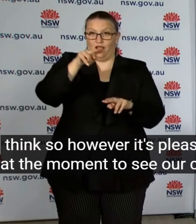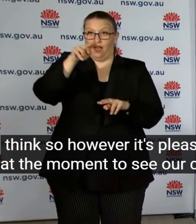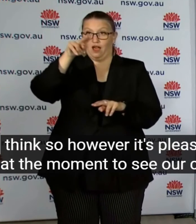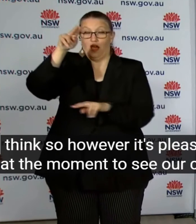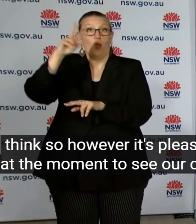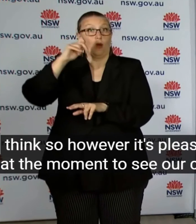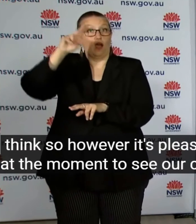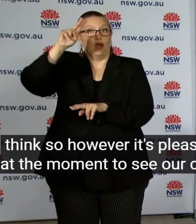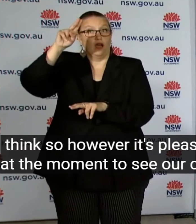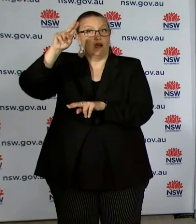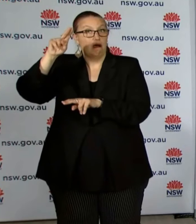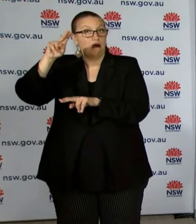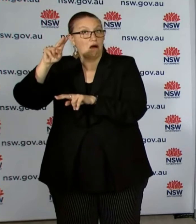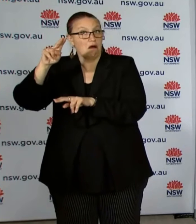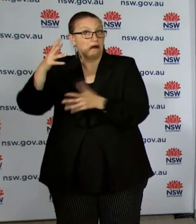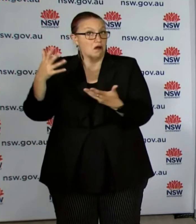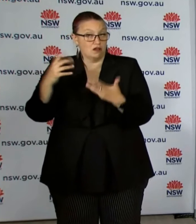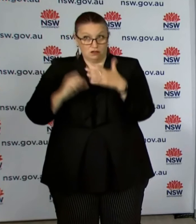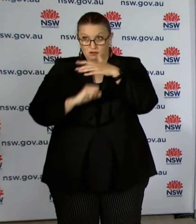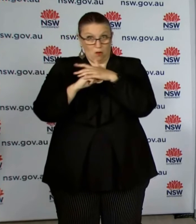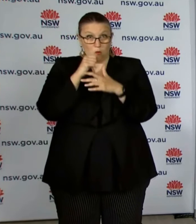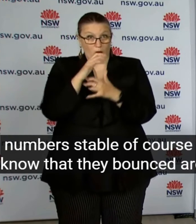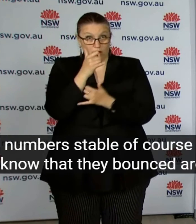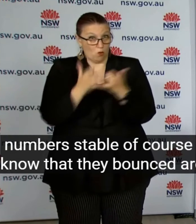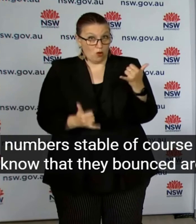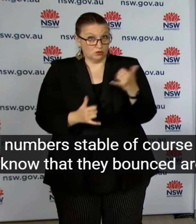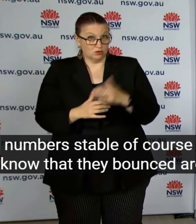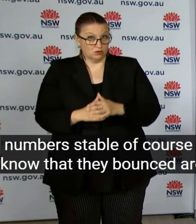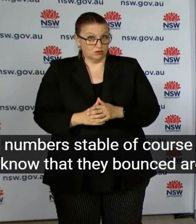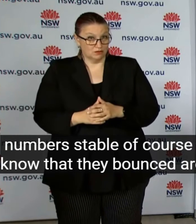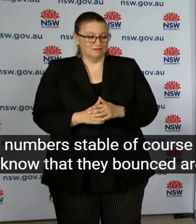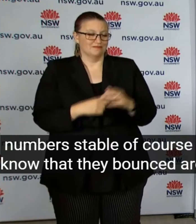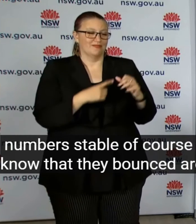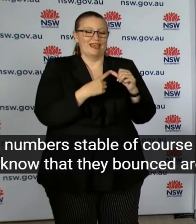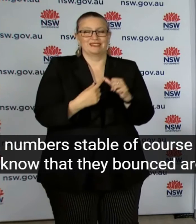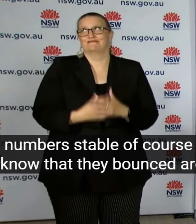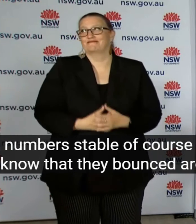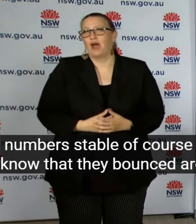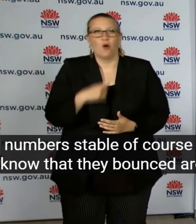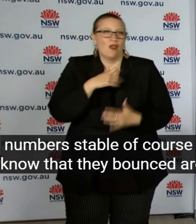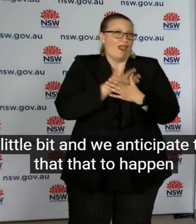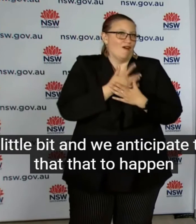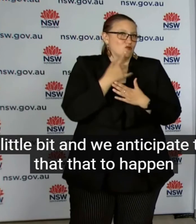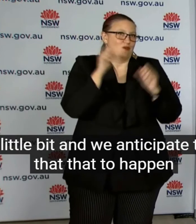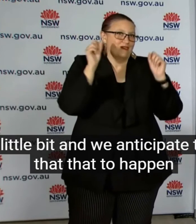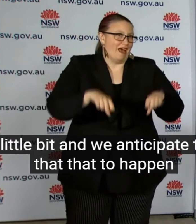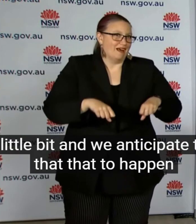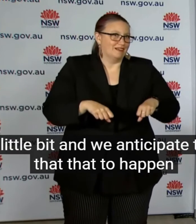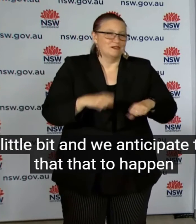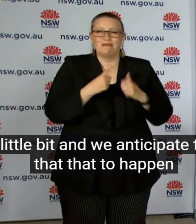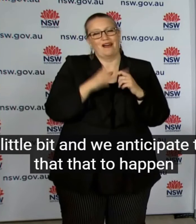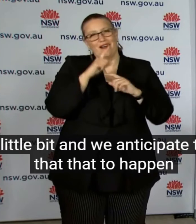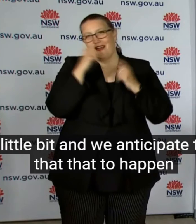to see our case numbers stable. Of course, we do know that they bounce around a little bit, and we anticipate that to happen. We know